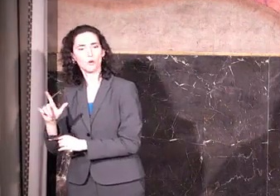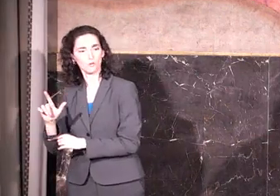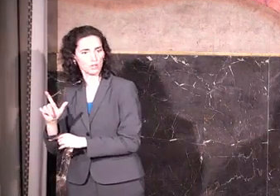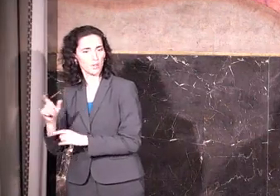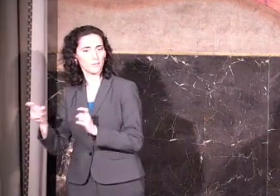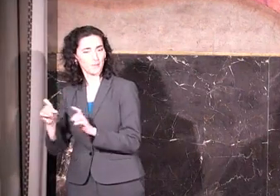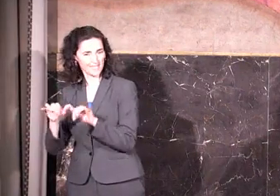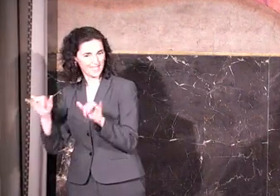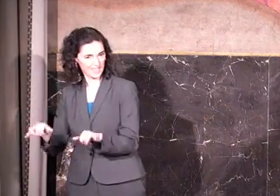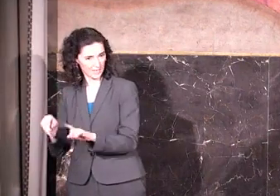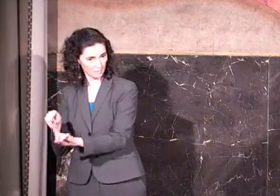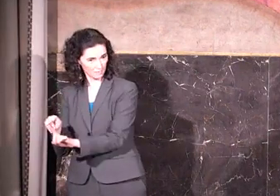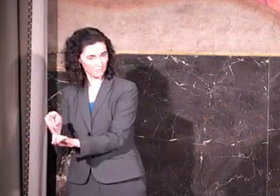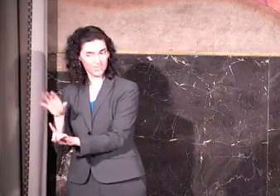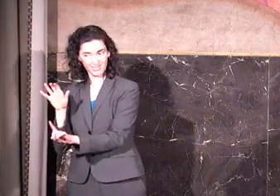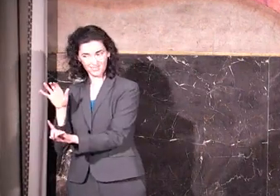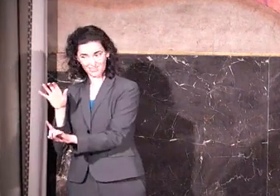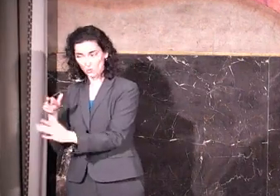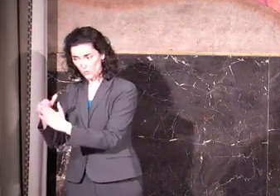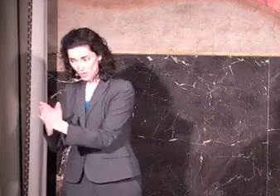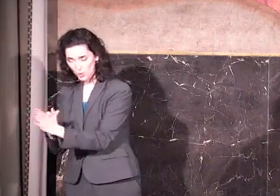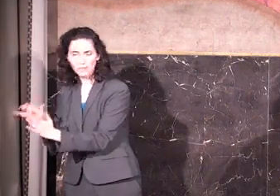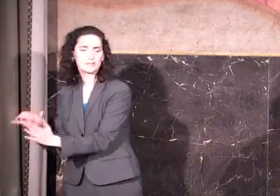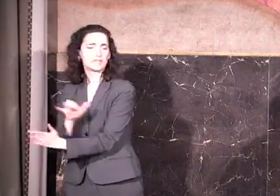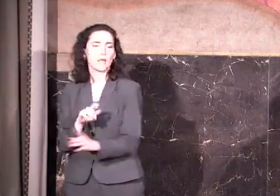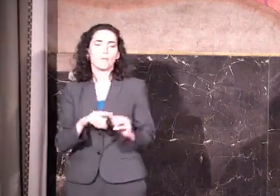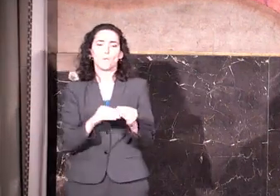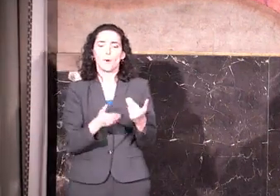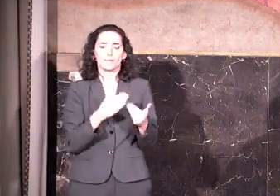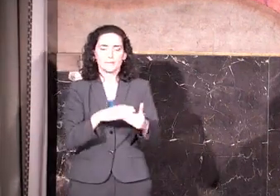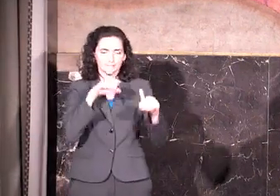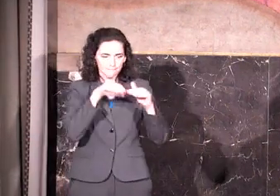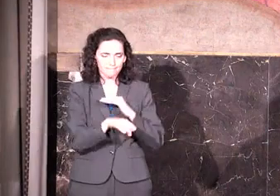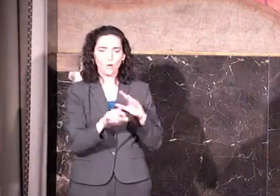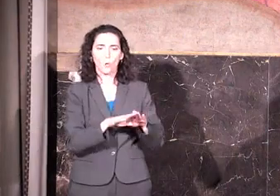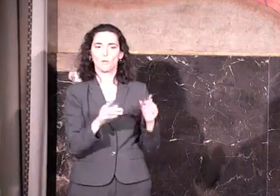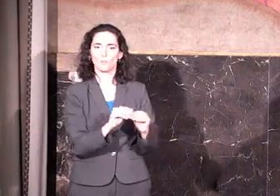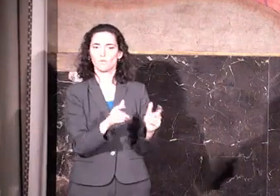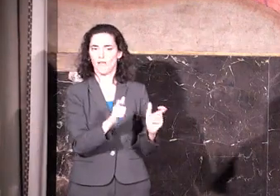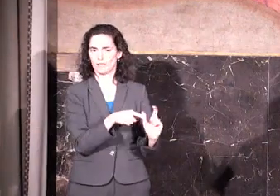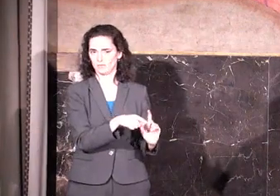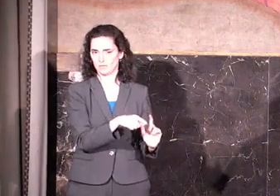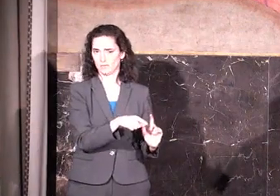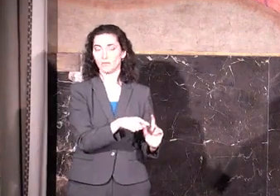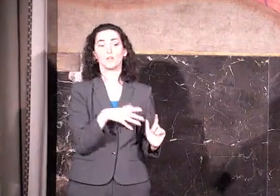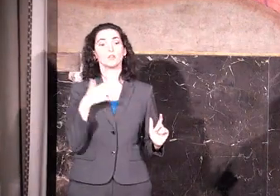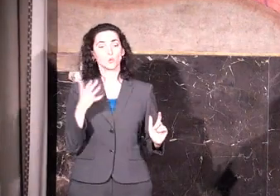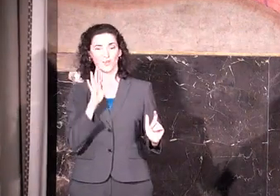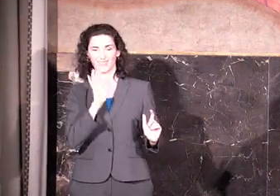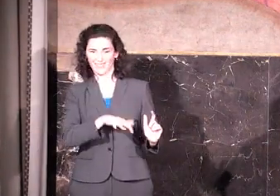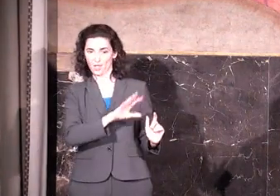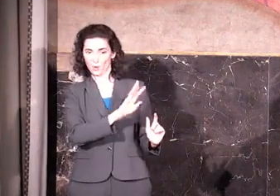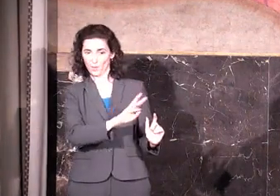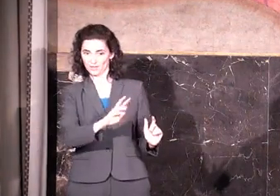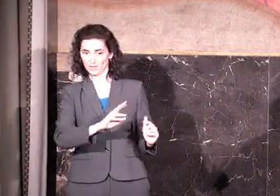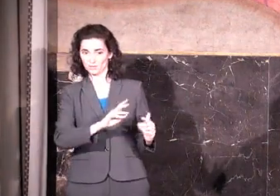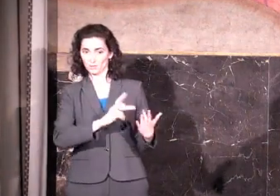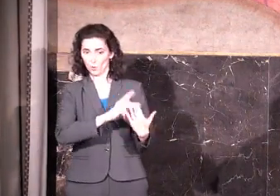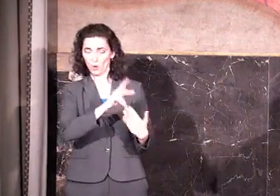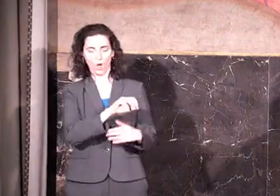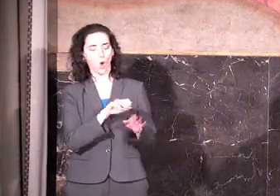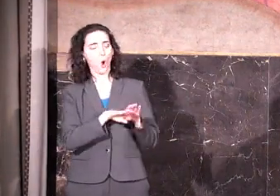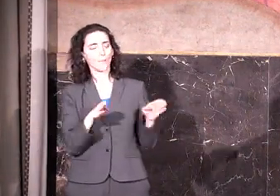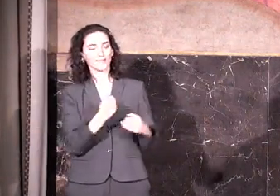of that, but a lot easier and a lot more friendly to get you open real quickly. So in the Open Safety program,